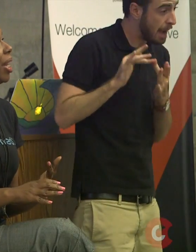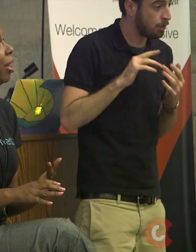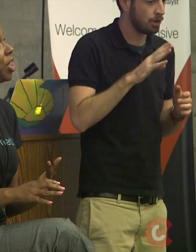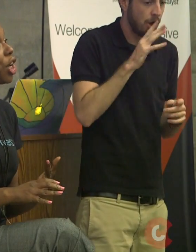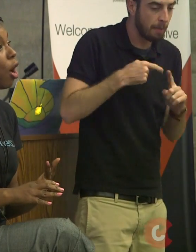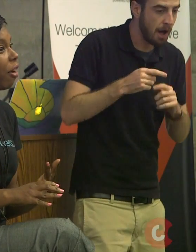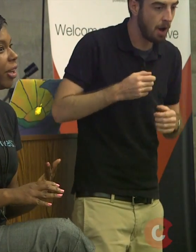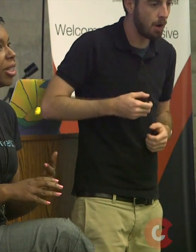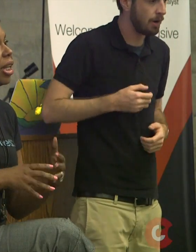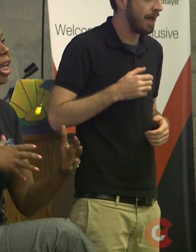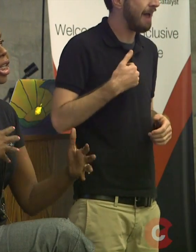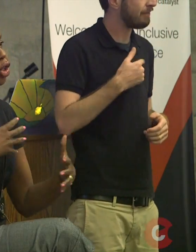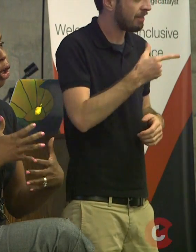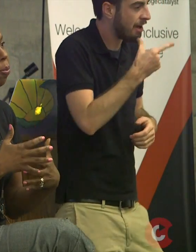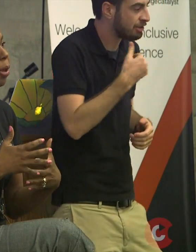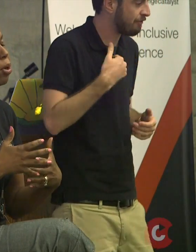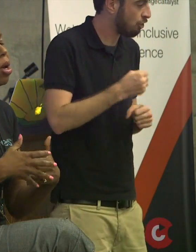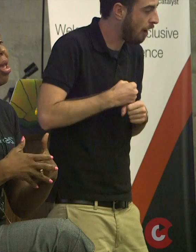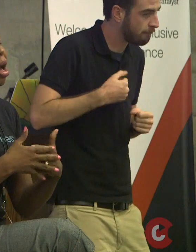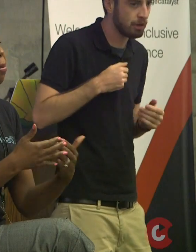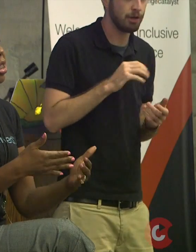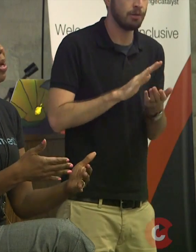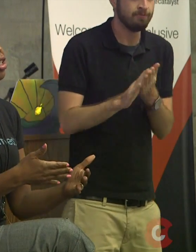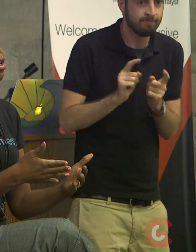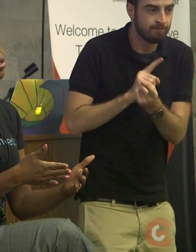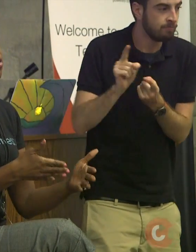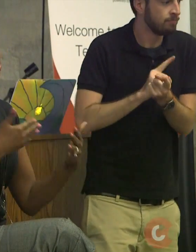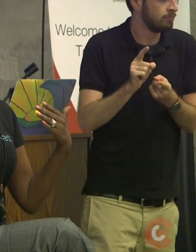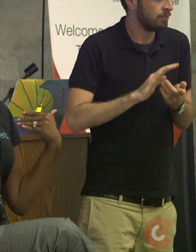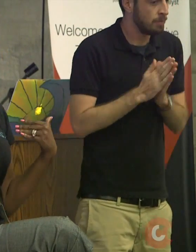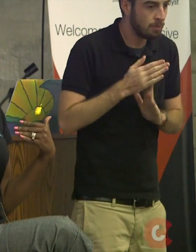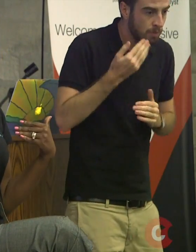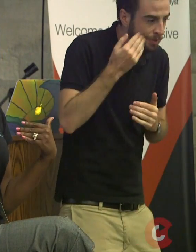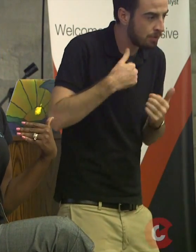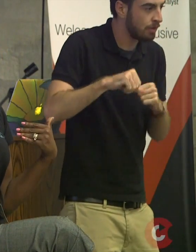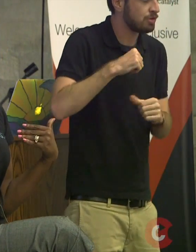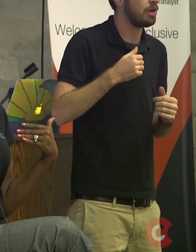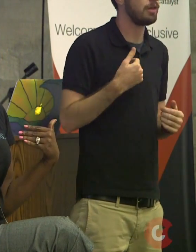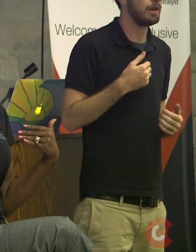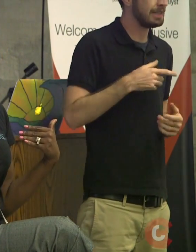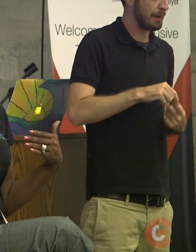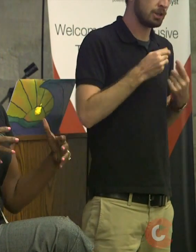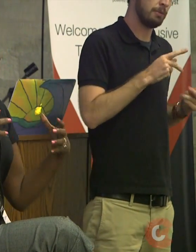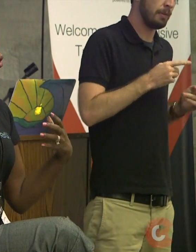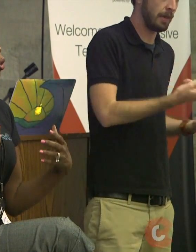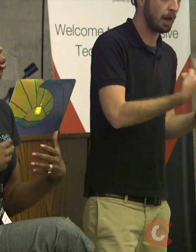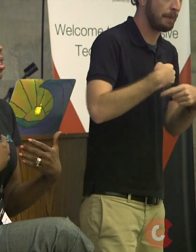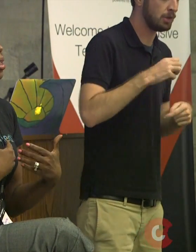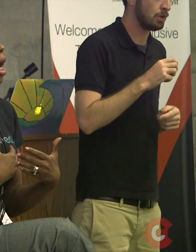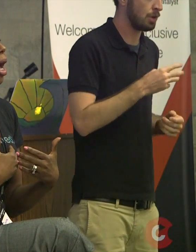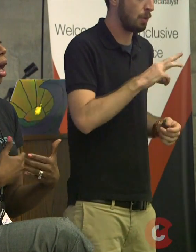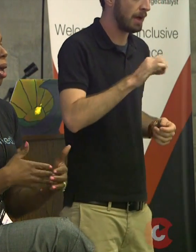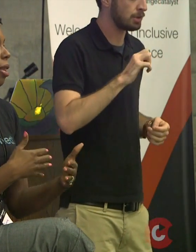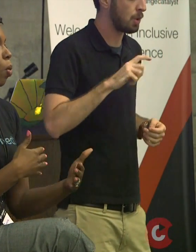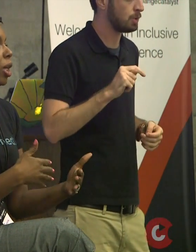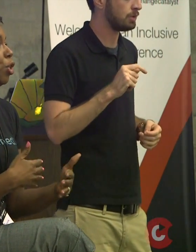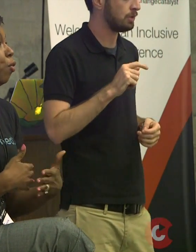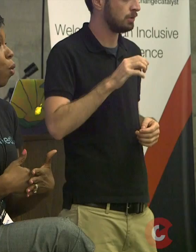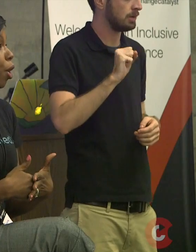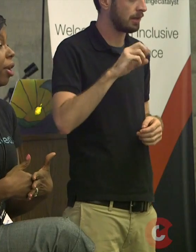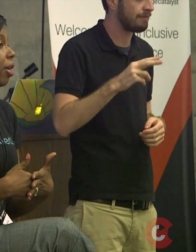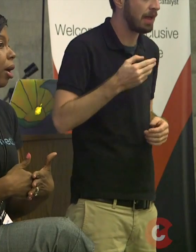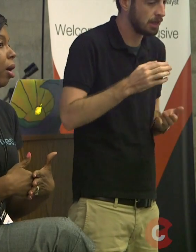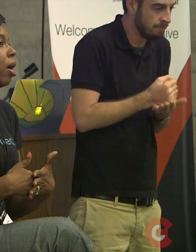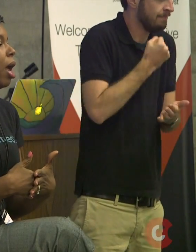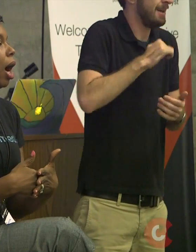networking, about having lunch and coffees and getting to know people, especially those that are coming here on the West Coast in Silicon Valley. Use this time. And then once